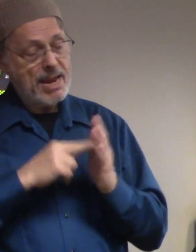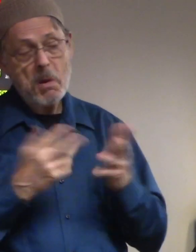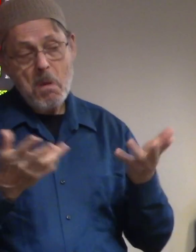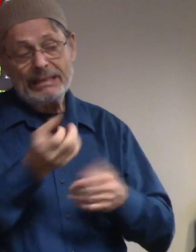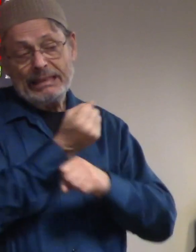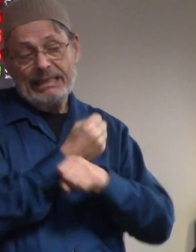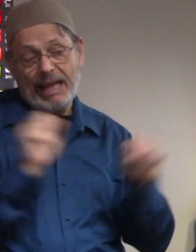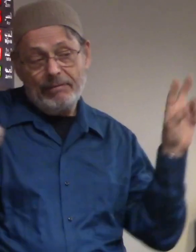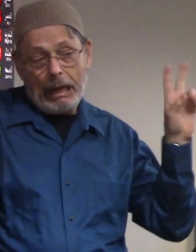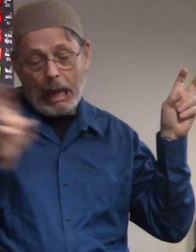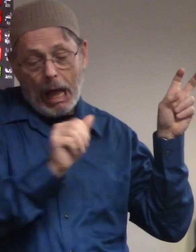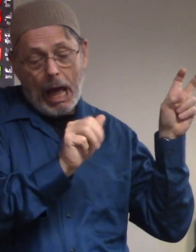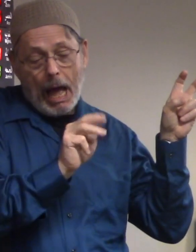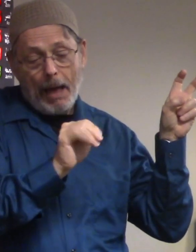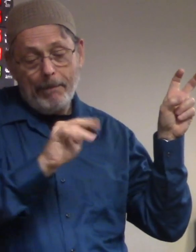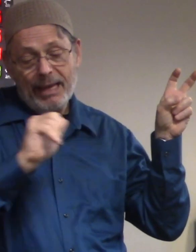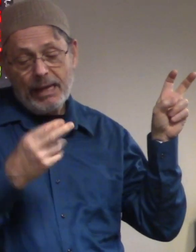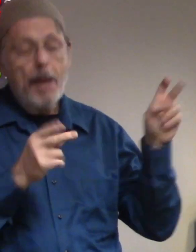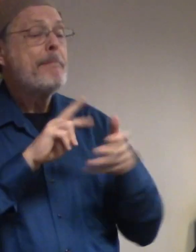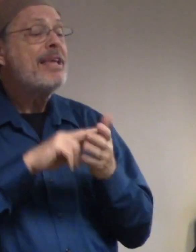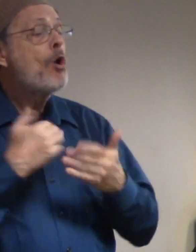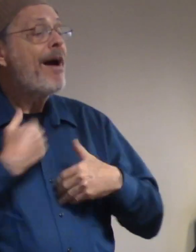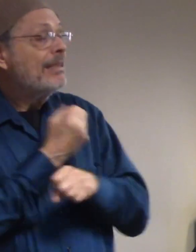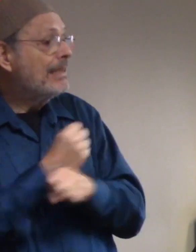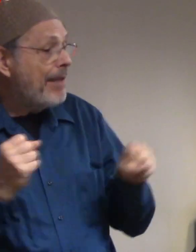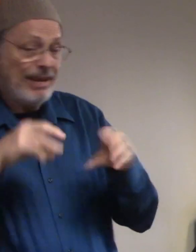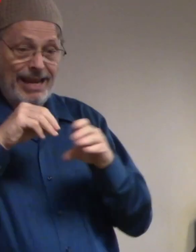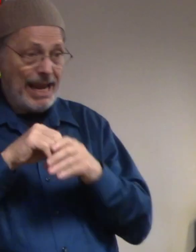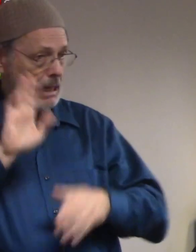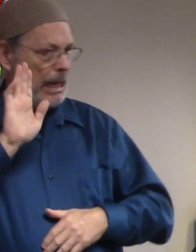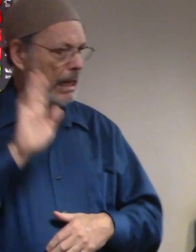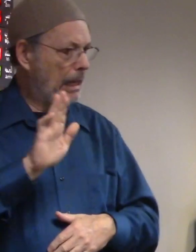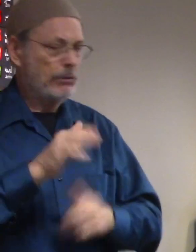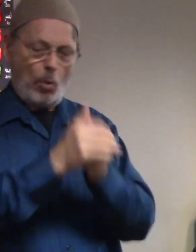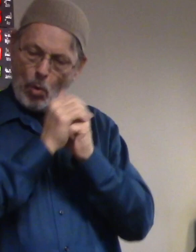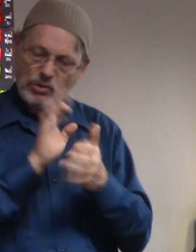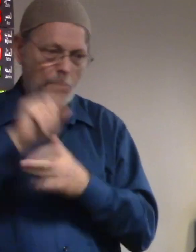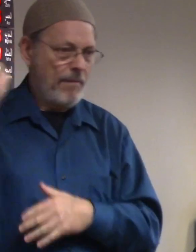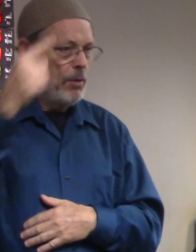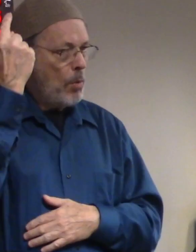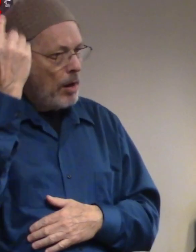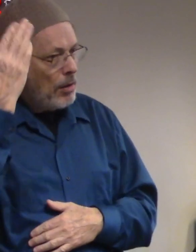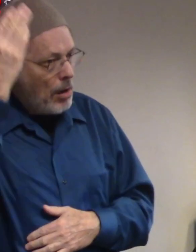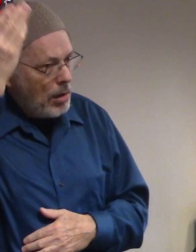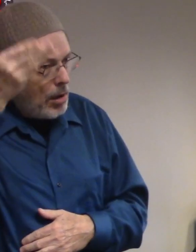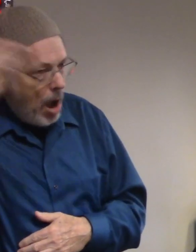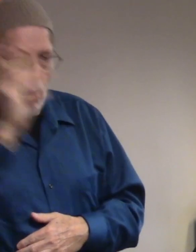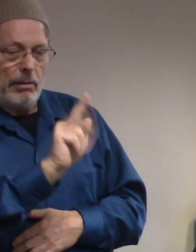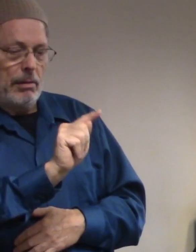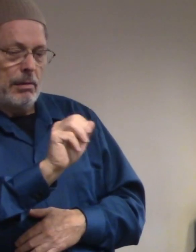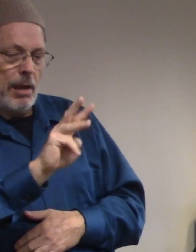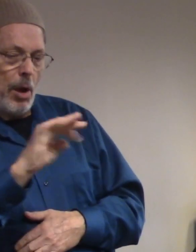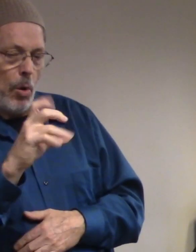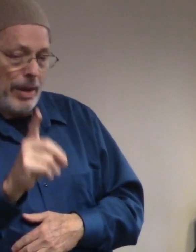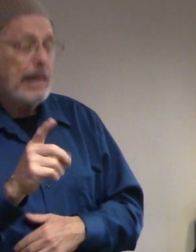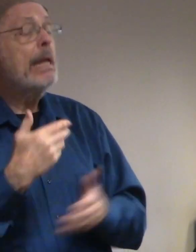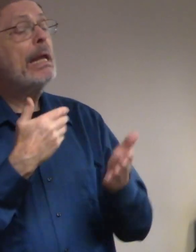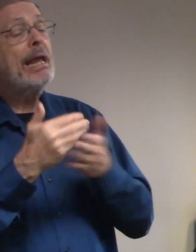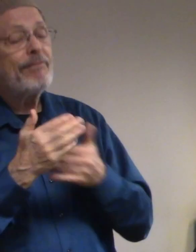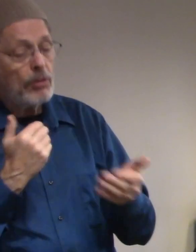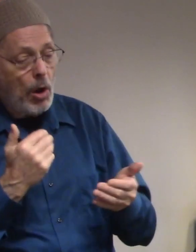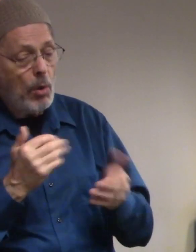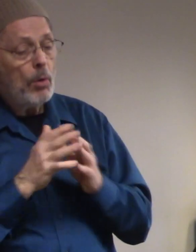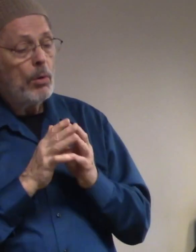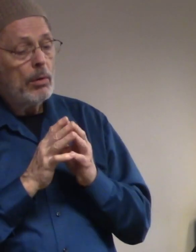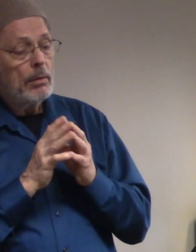You find safety in the Tawheed of Abdullah. Even his parents, it was decreed, their names was decreed for the